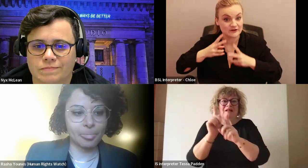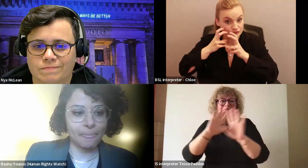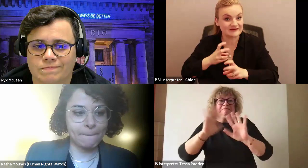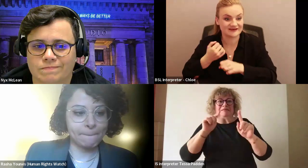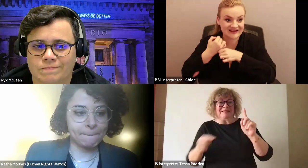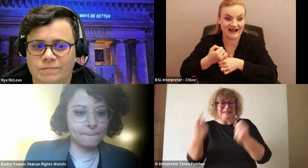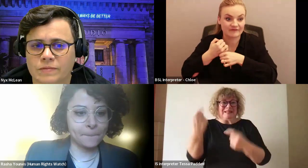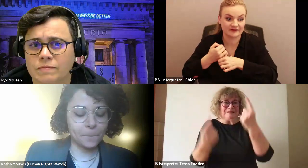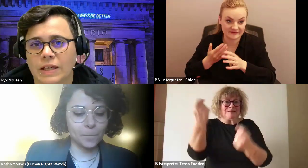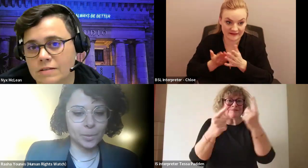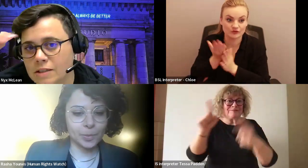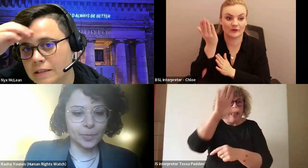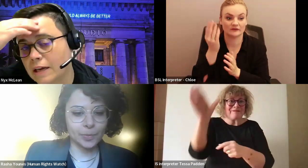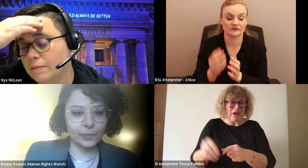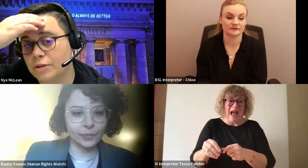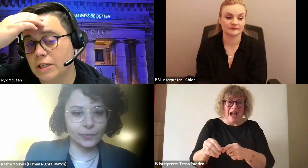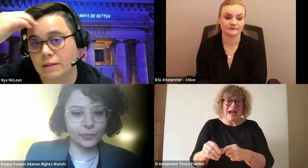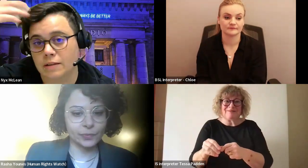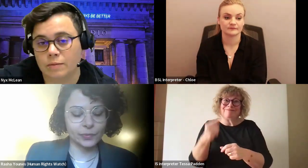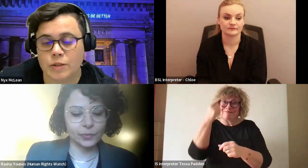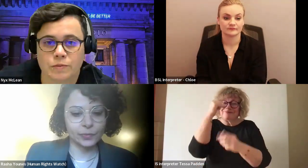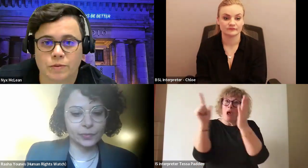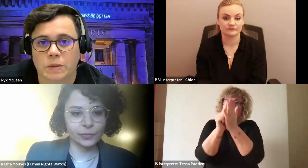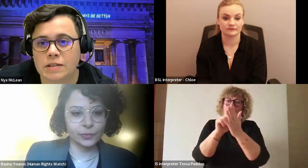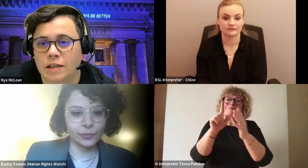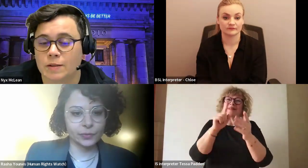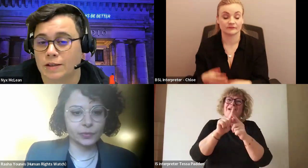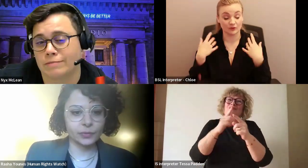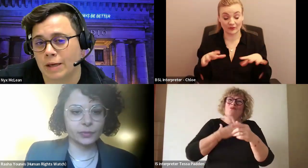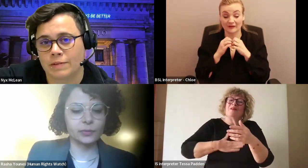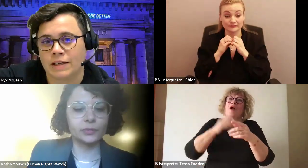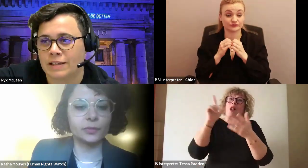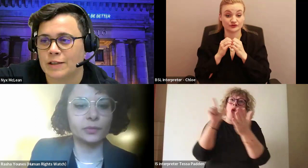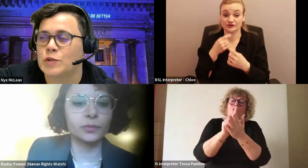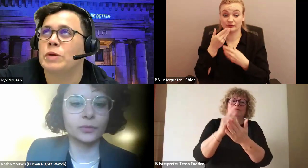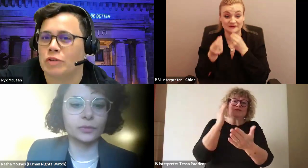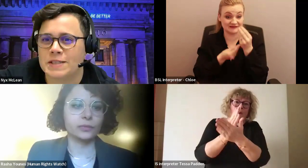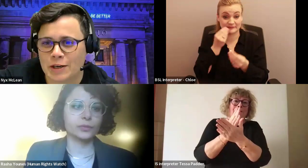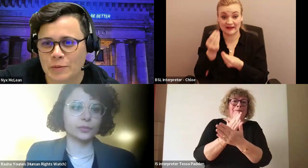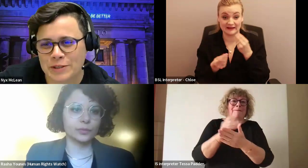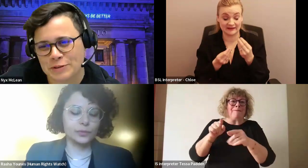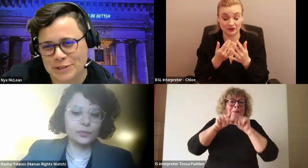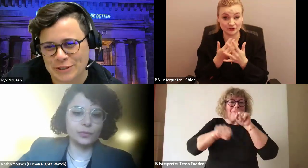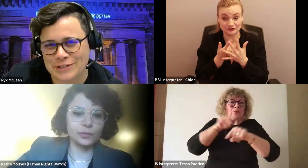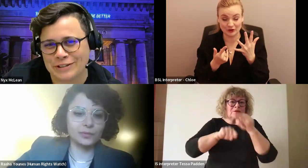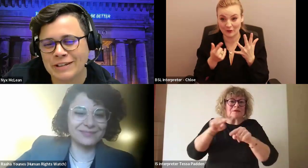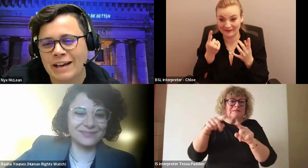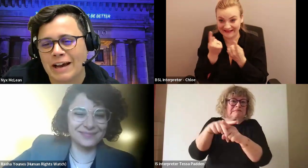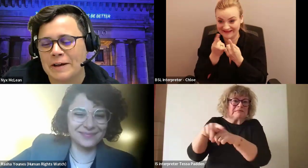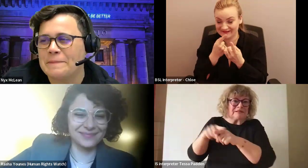advocacy. Thanks, Rasha. Yeah, I appreciate what you're speaking to us, and there's so many threads that I want to